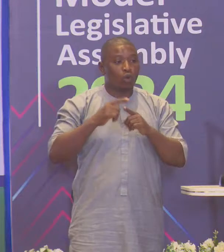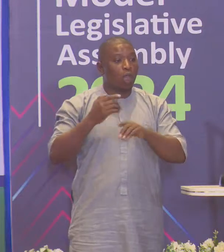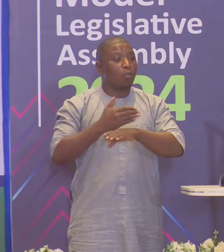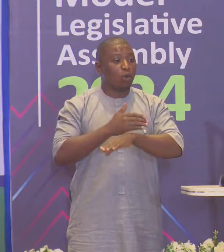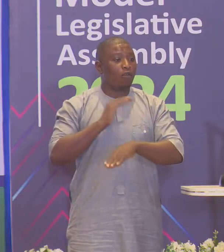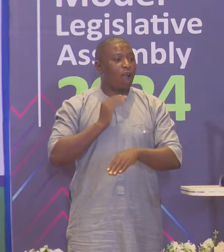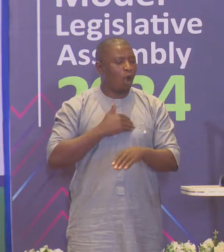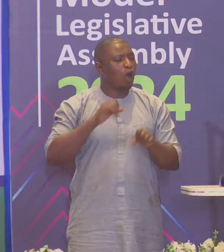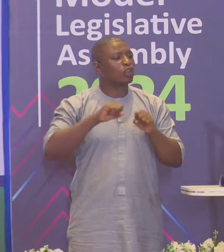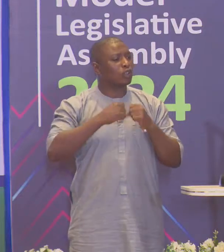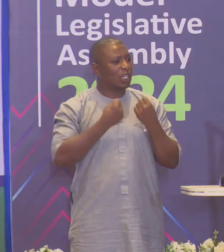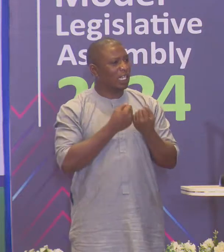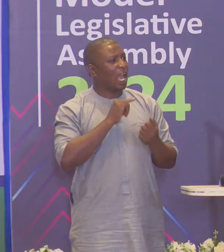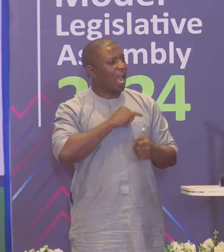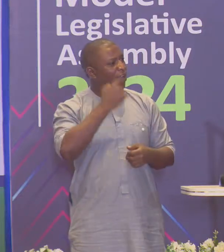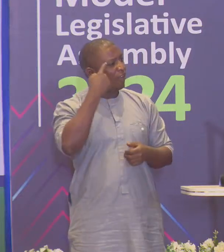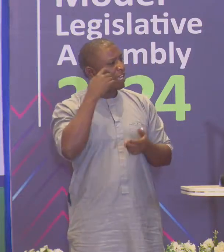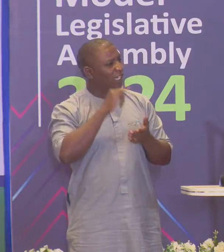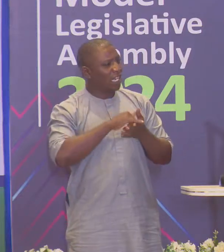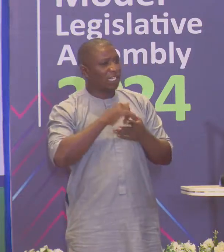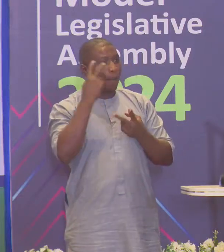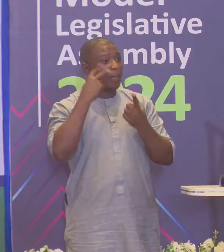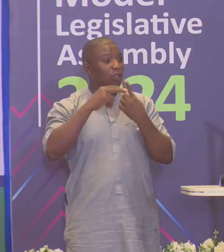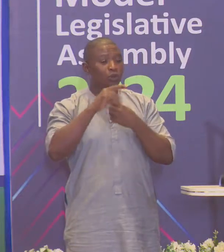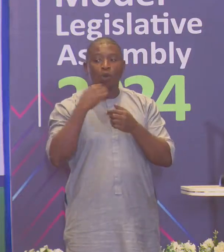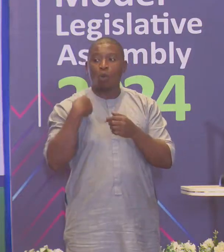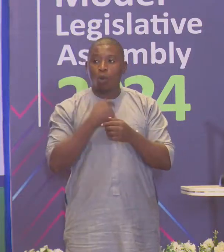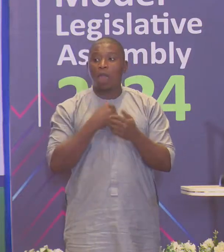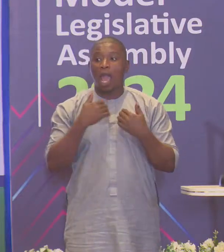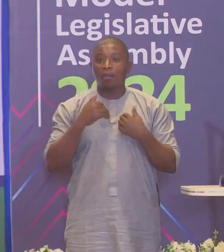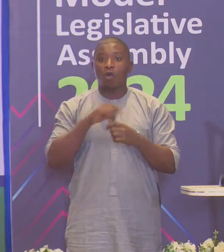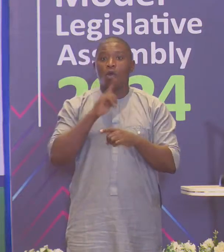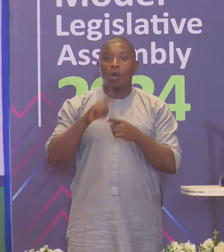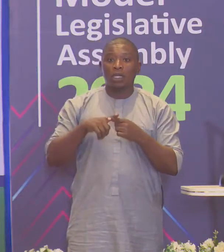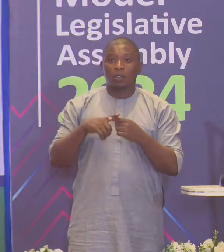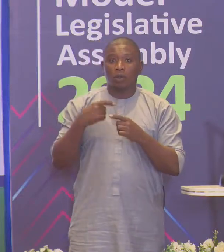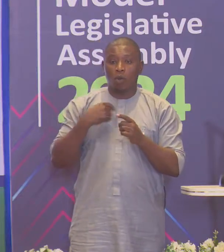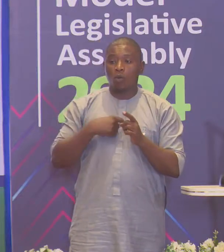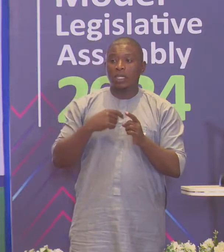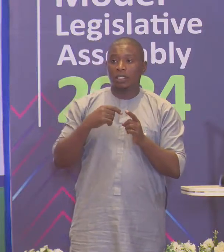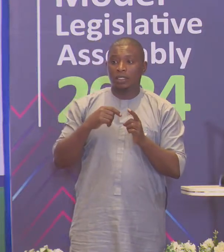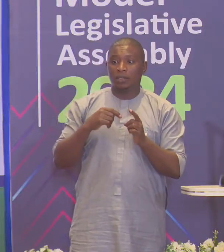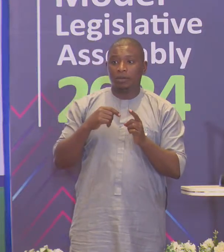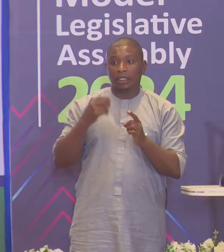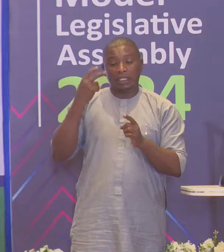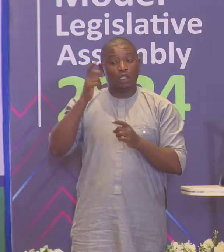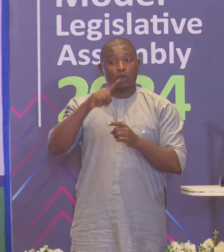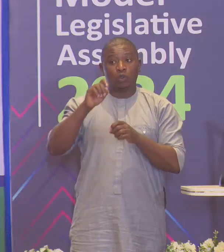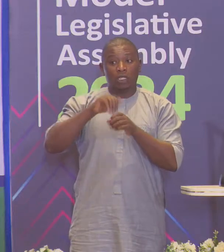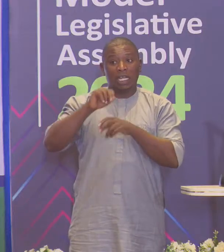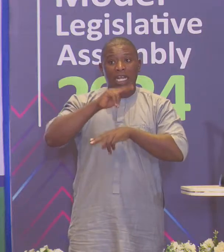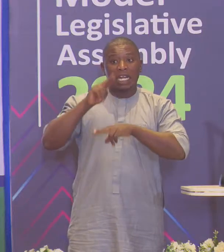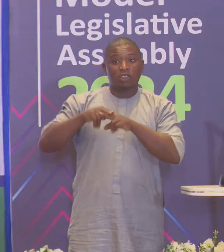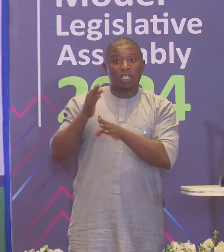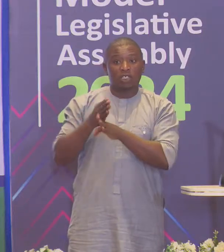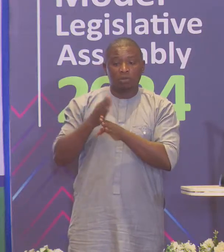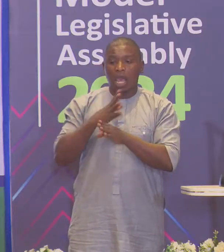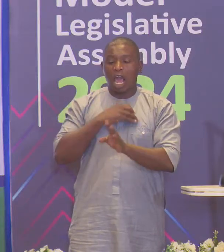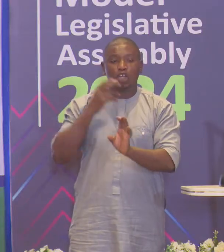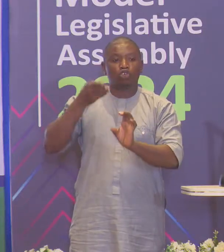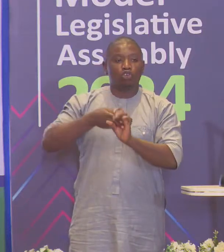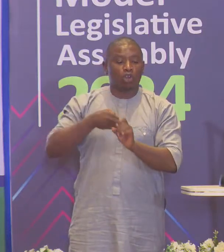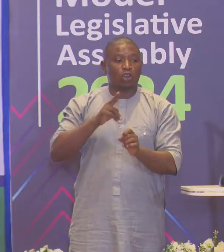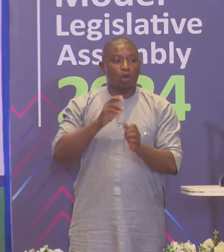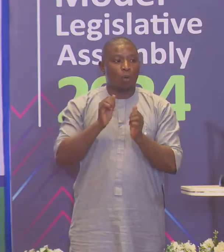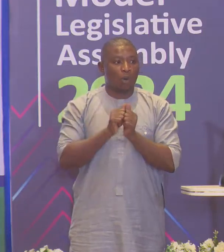So I think that the perceptions we have when we say go to the National Assembly and join up with